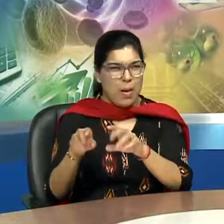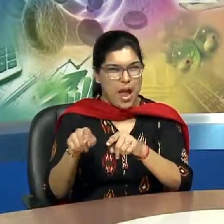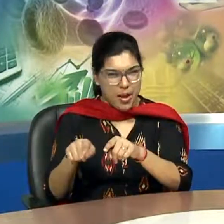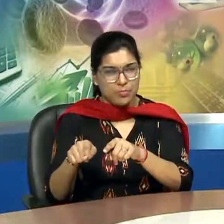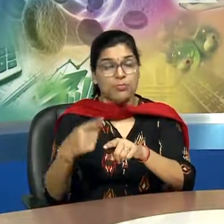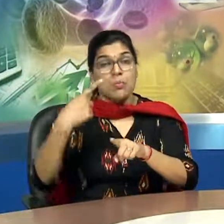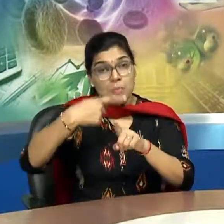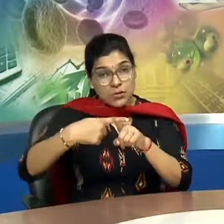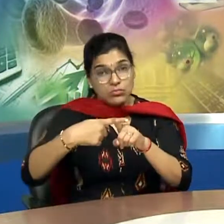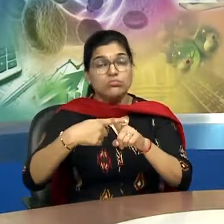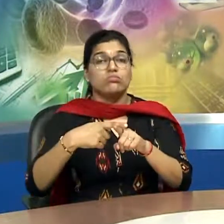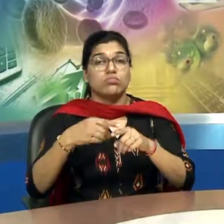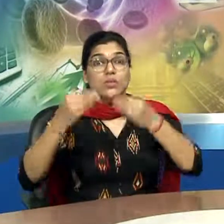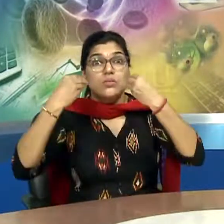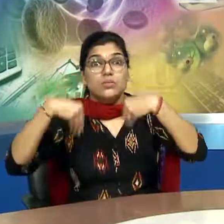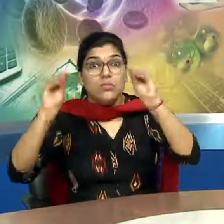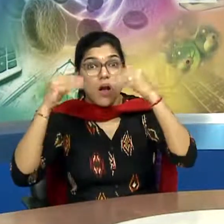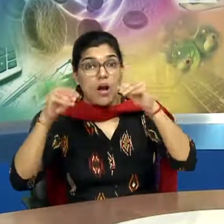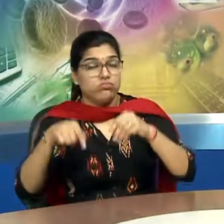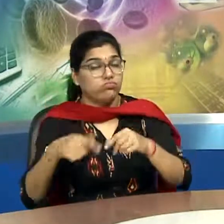Abuse and Illicit Trafficking.